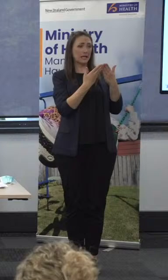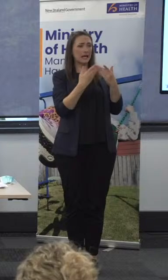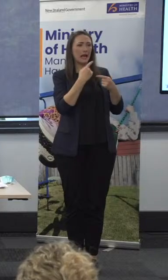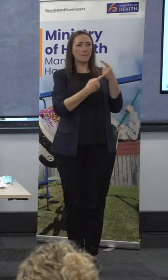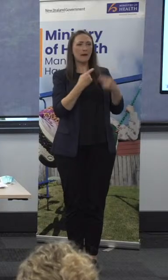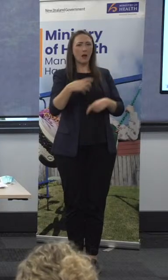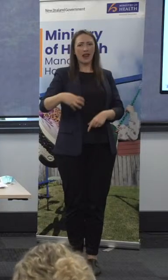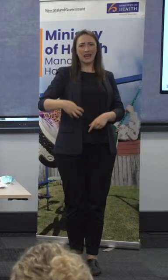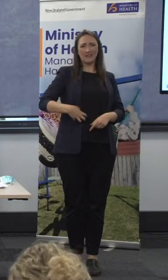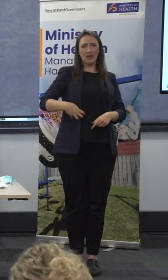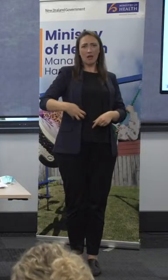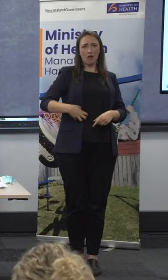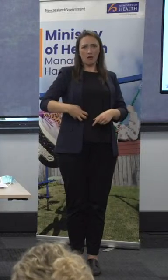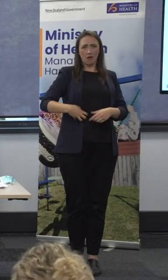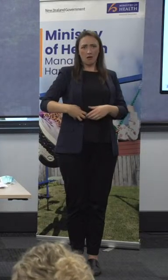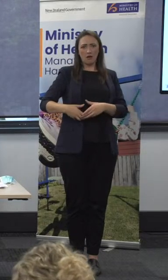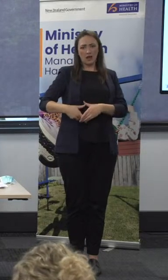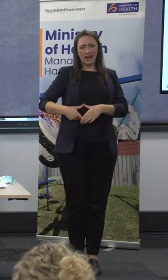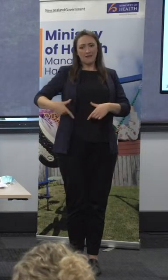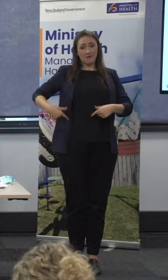infection? I don't know if that's something, or